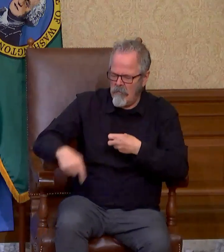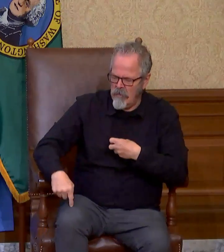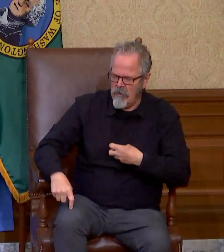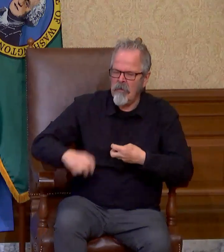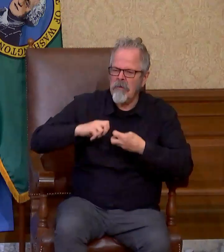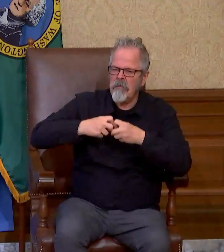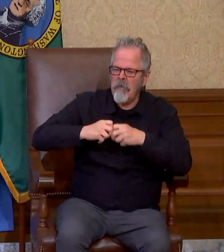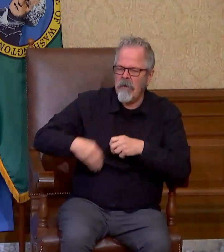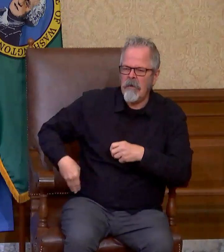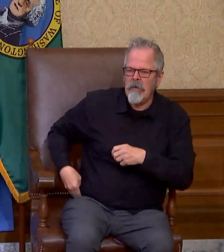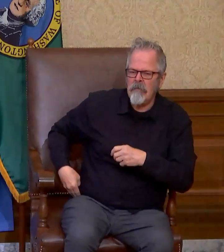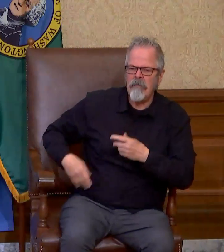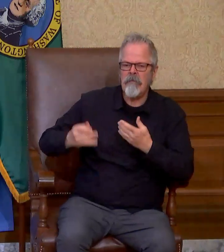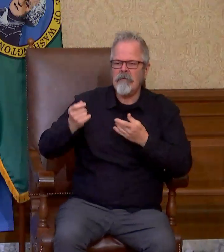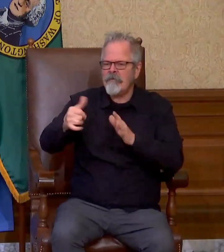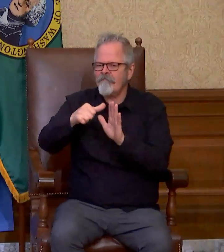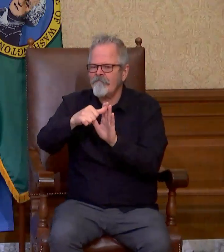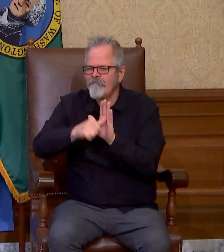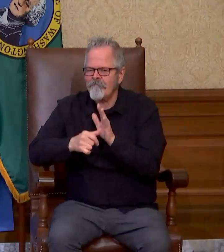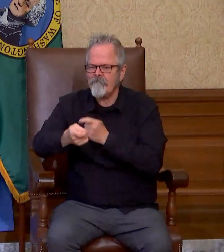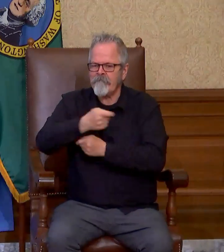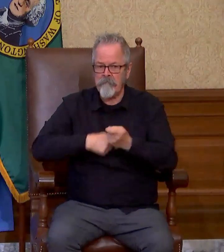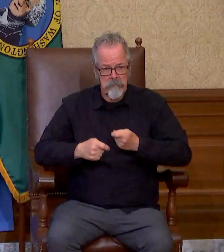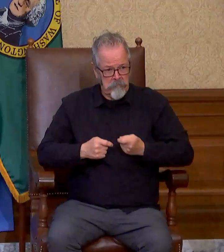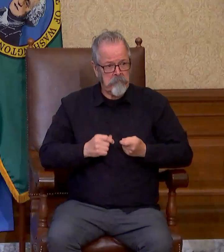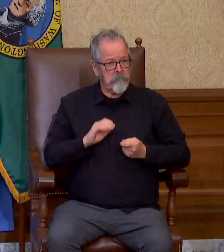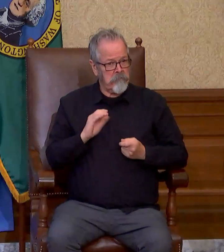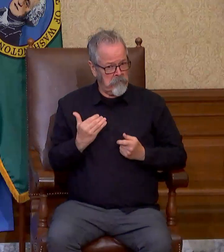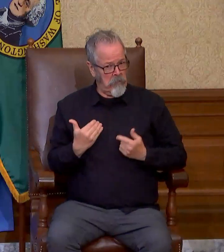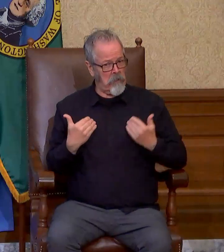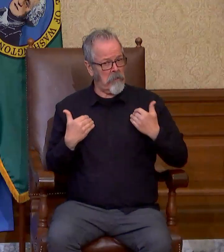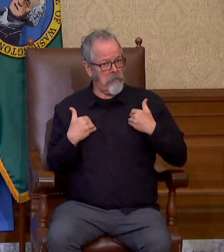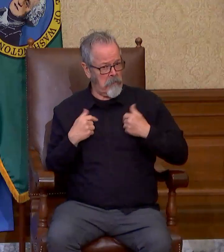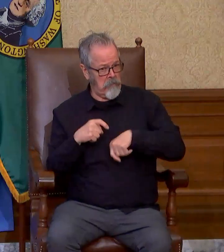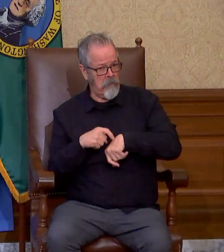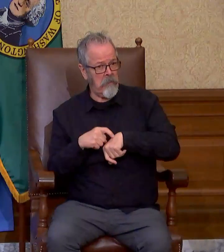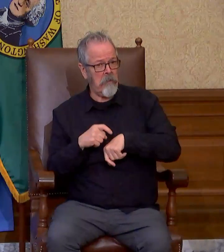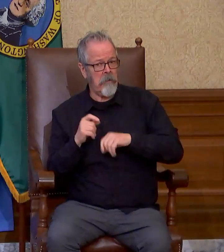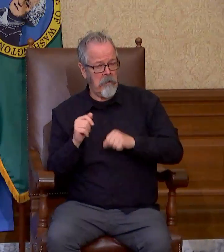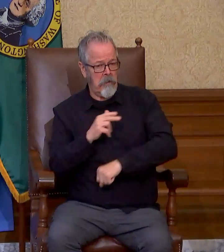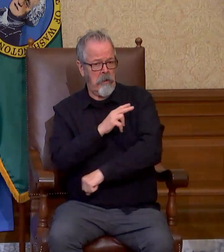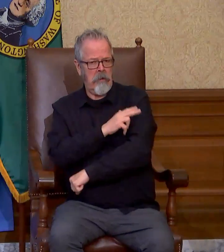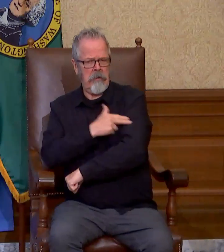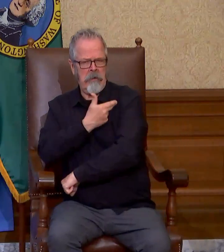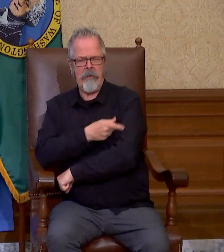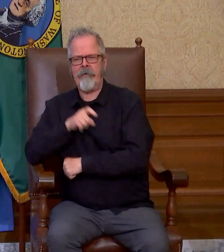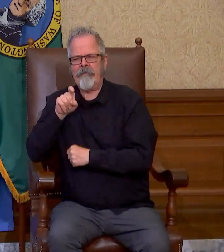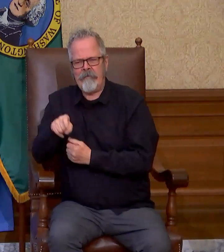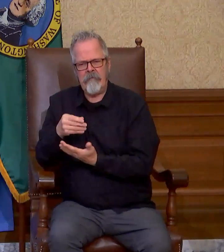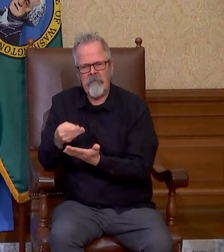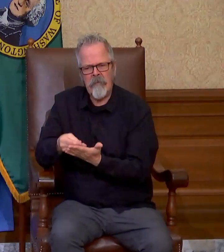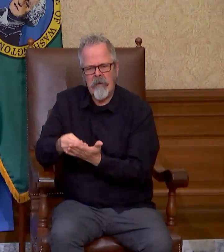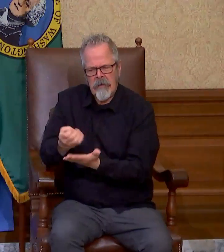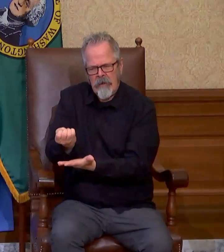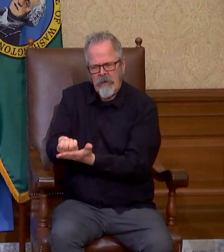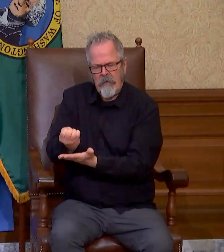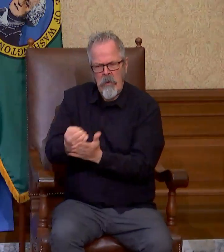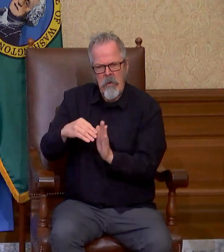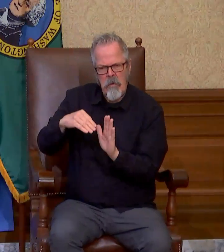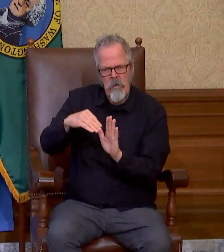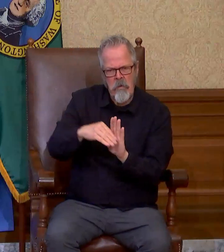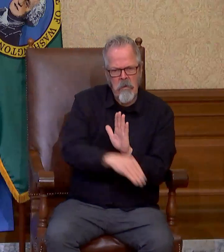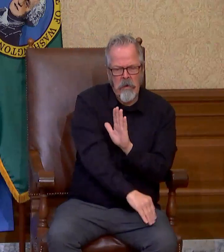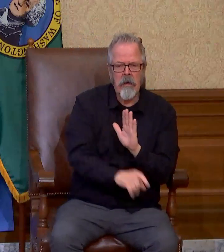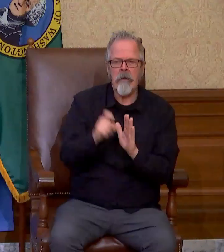nurses, our respiratory therapists, our physicians have access to personal protective equipment. And that's an important part of this